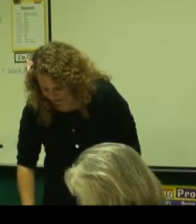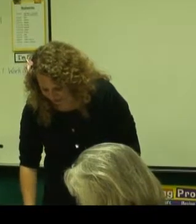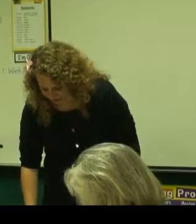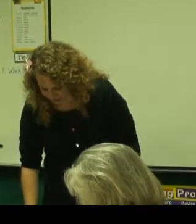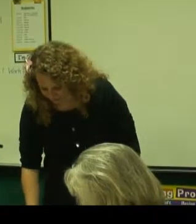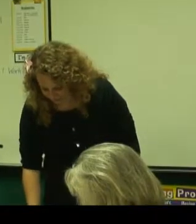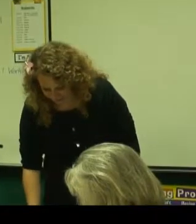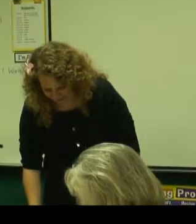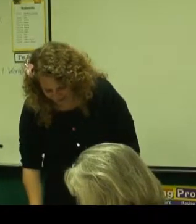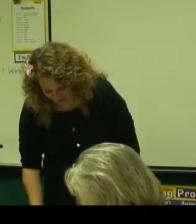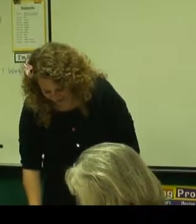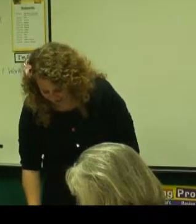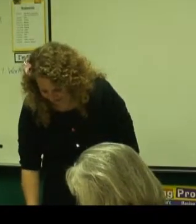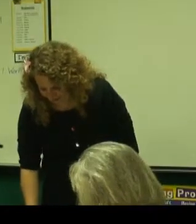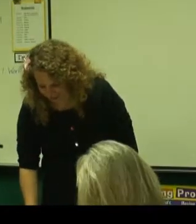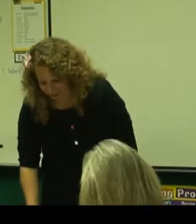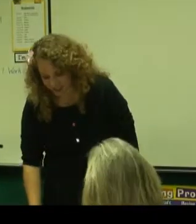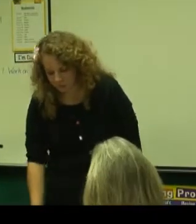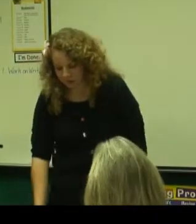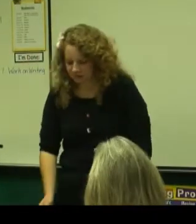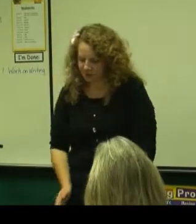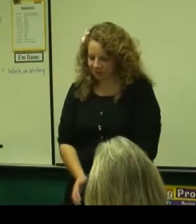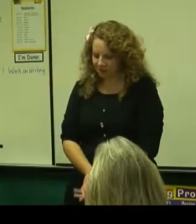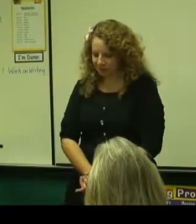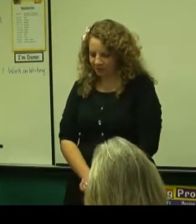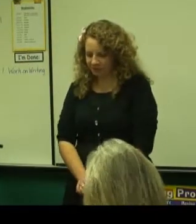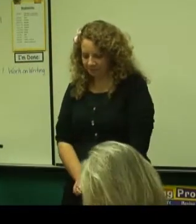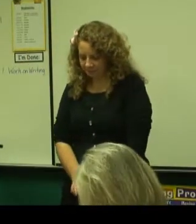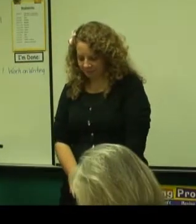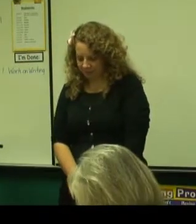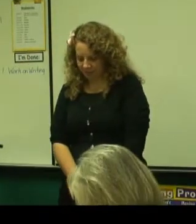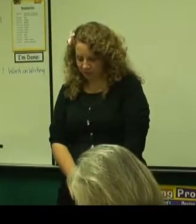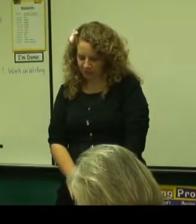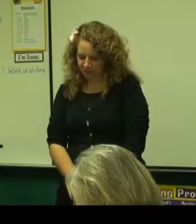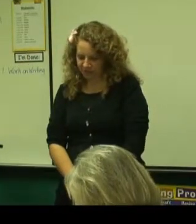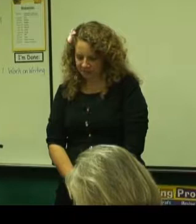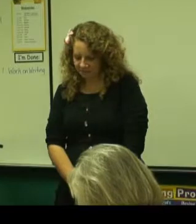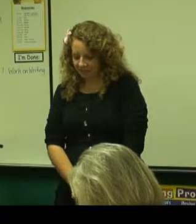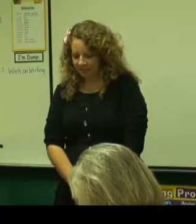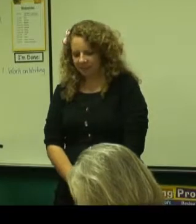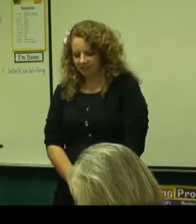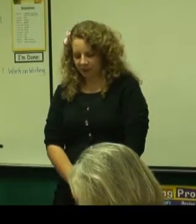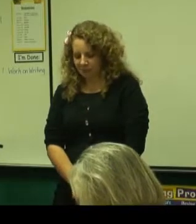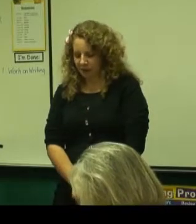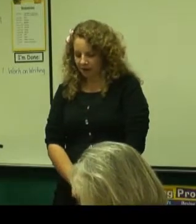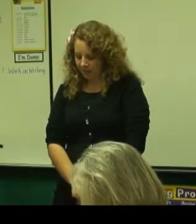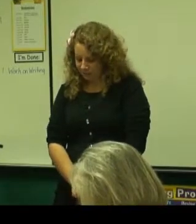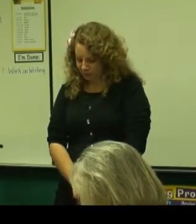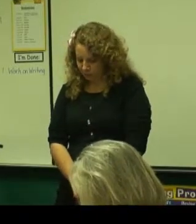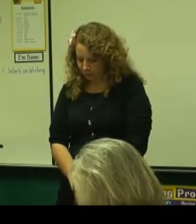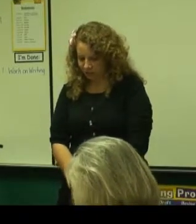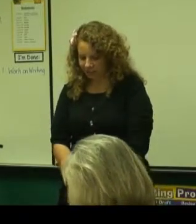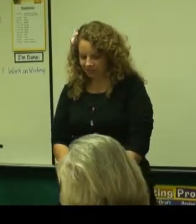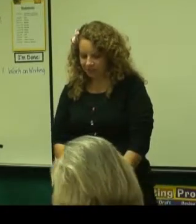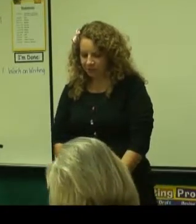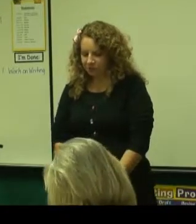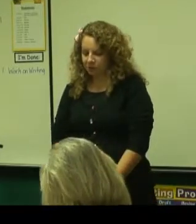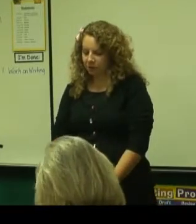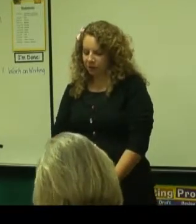Okay, now in number 43, page 43, it's talking about yes, no questions. So